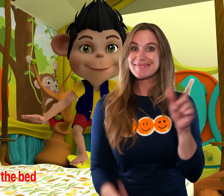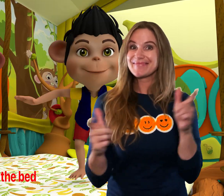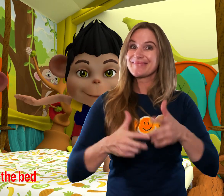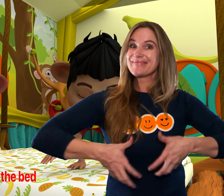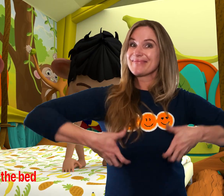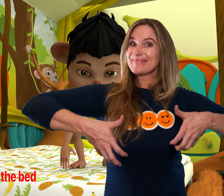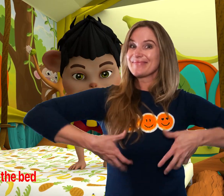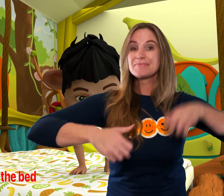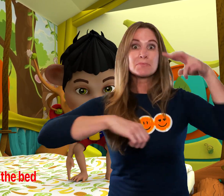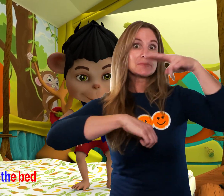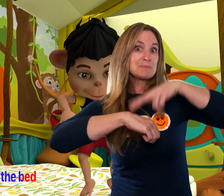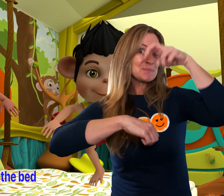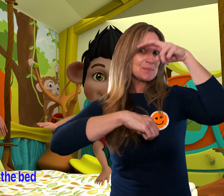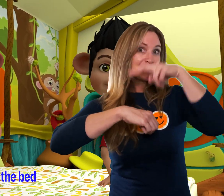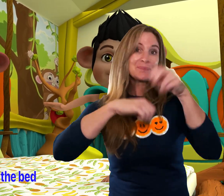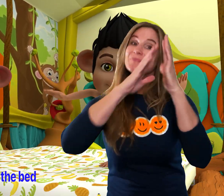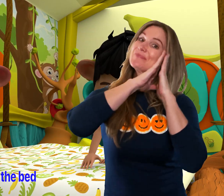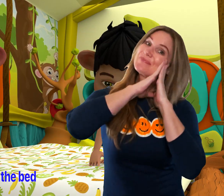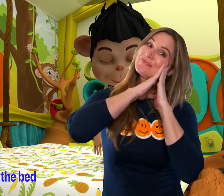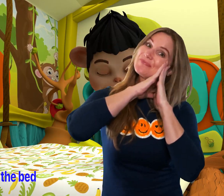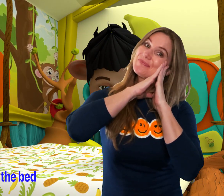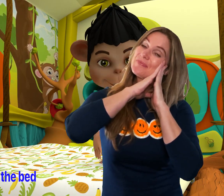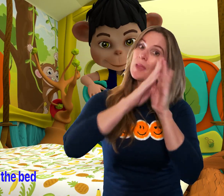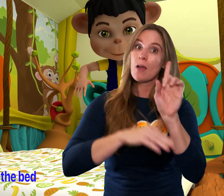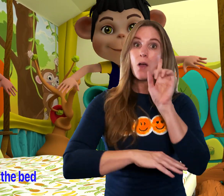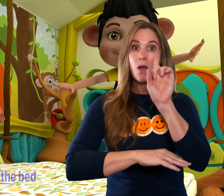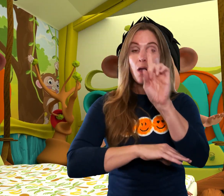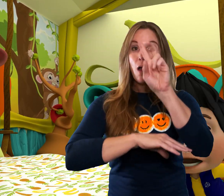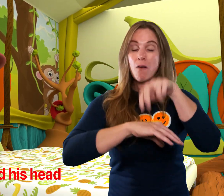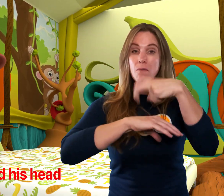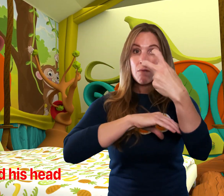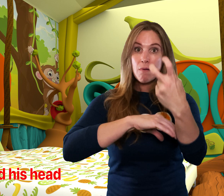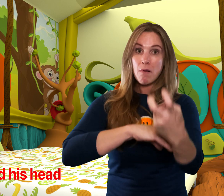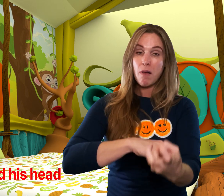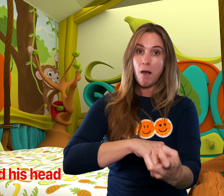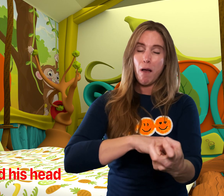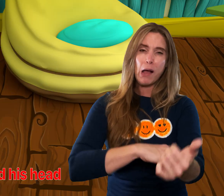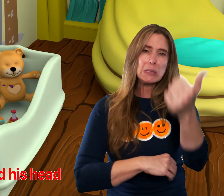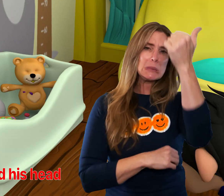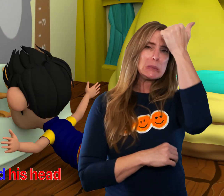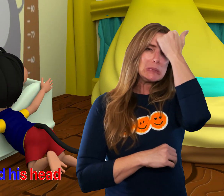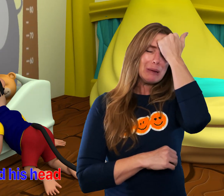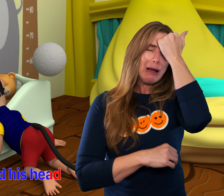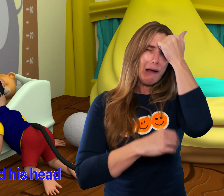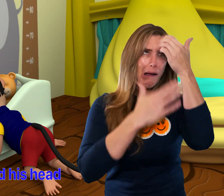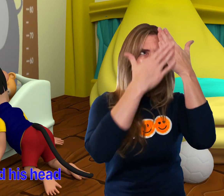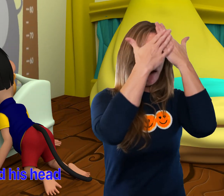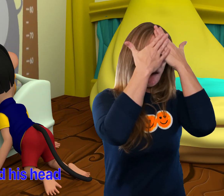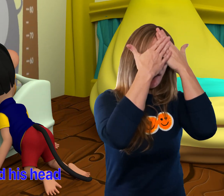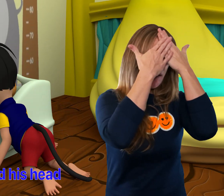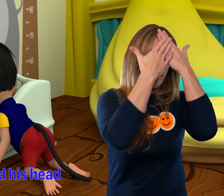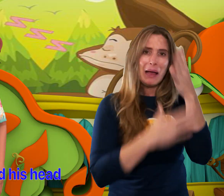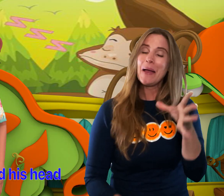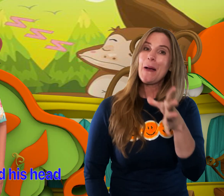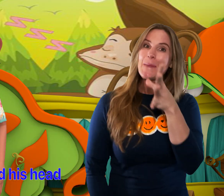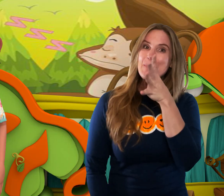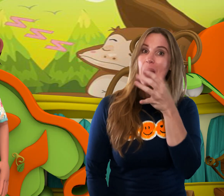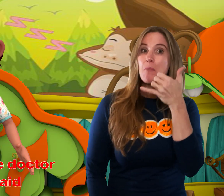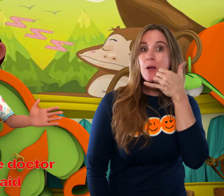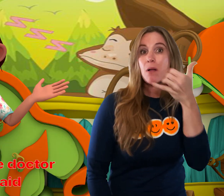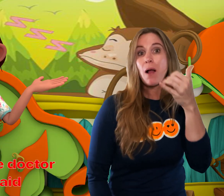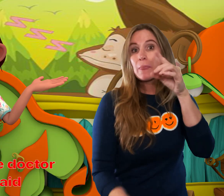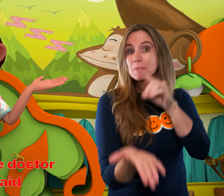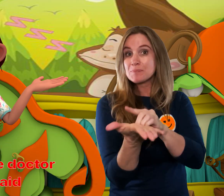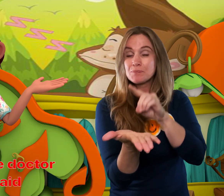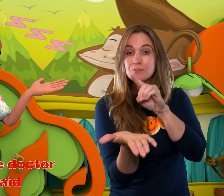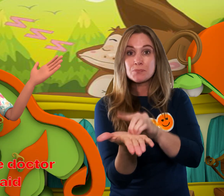Two little monkeys jumping on the bed. One fell off and bumped his head. So